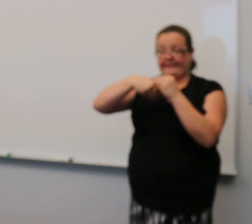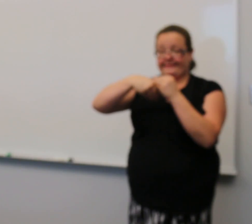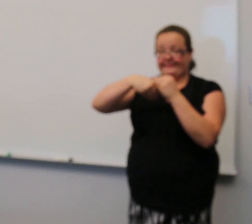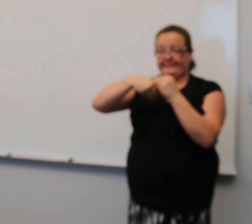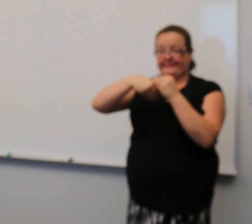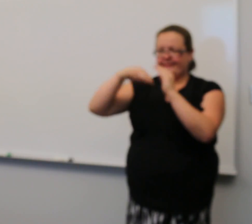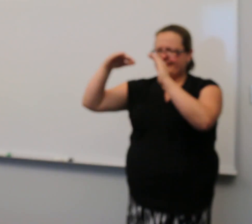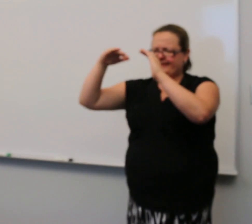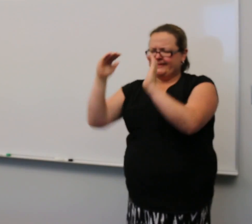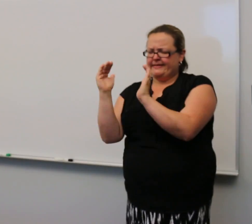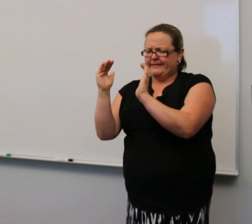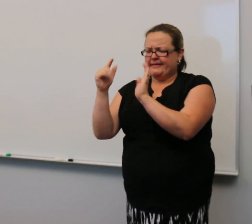times -3.